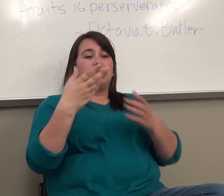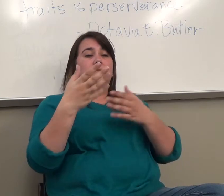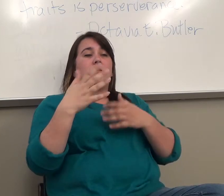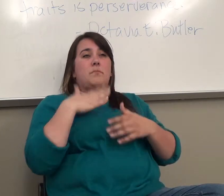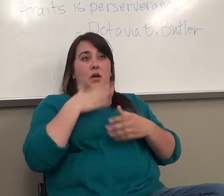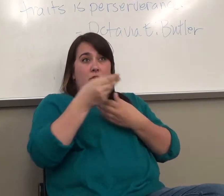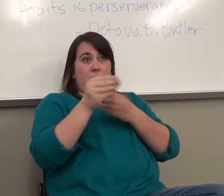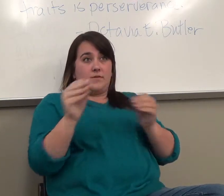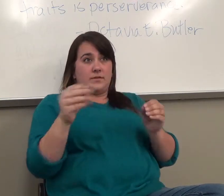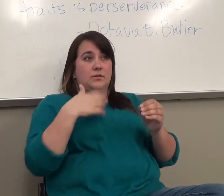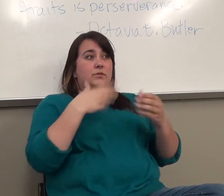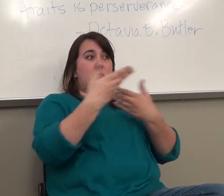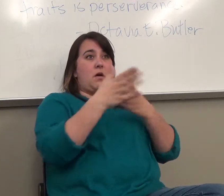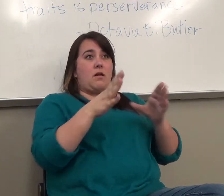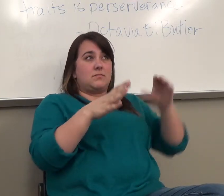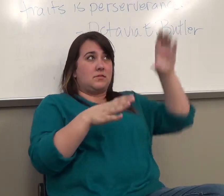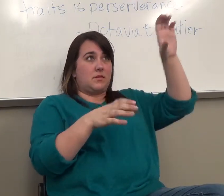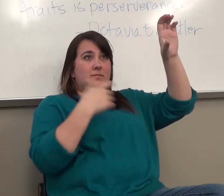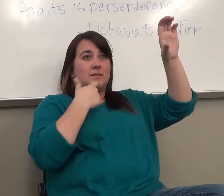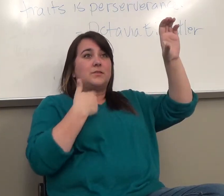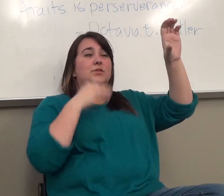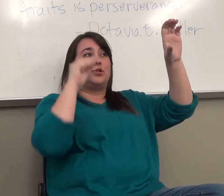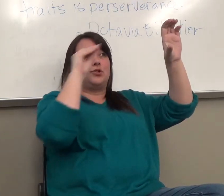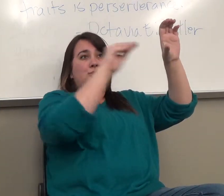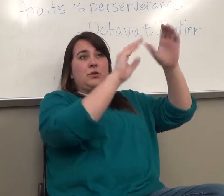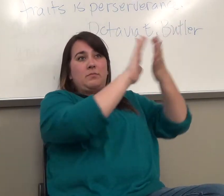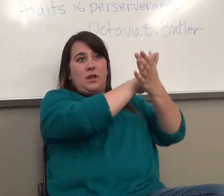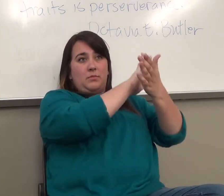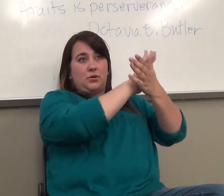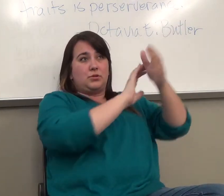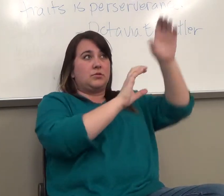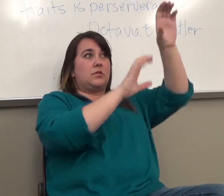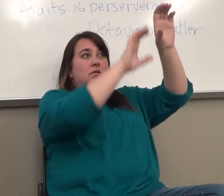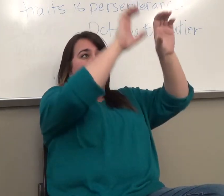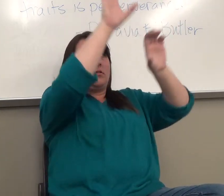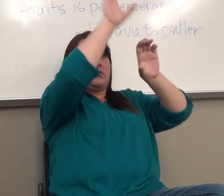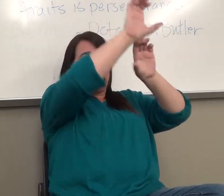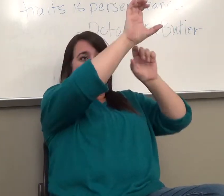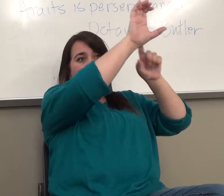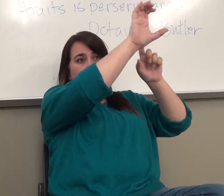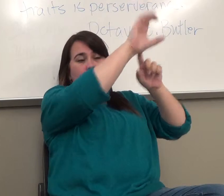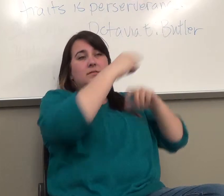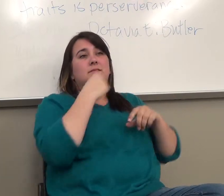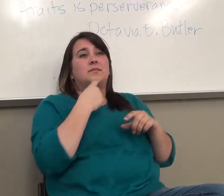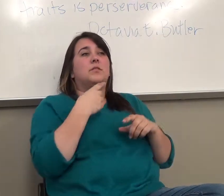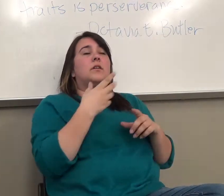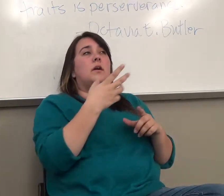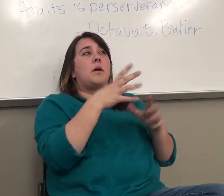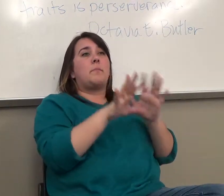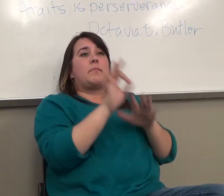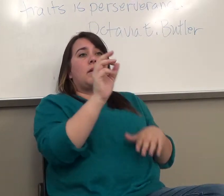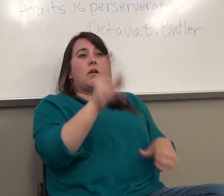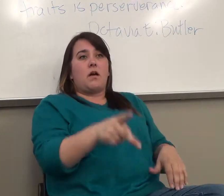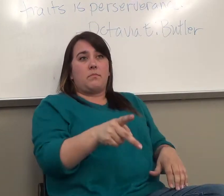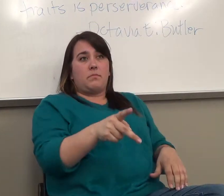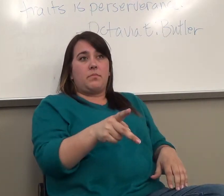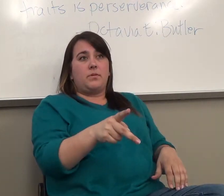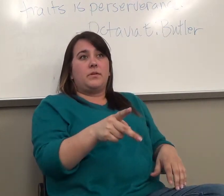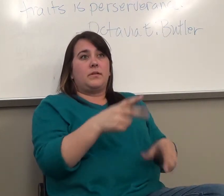little box that says pick up unclaimed papers. So if you're looking at this and thinking, I know I did that, but I can't find it, it could